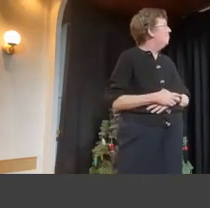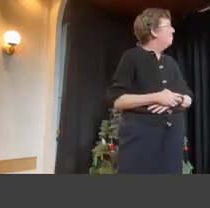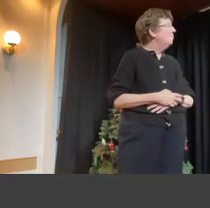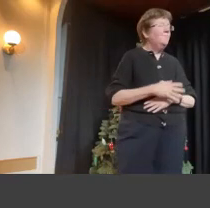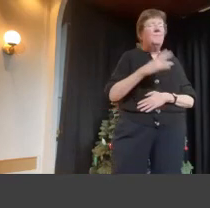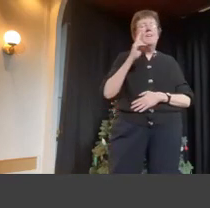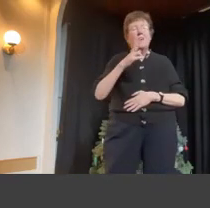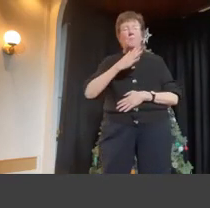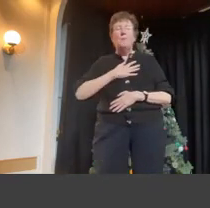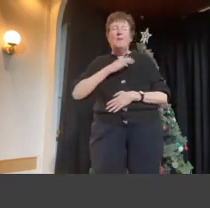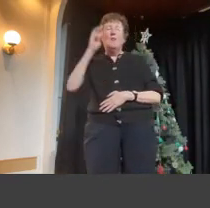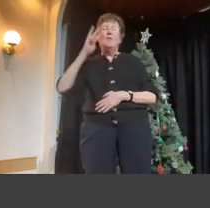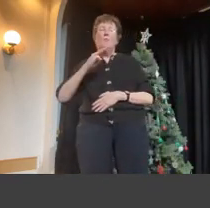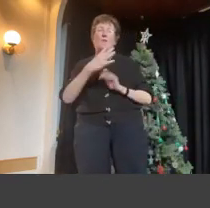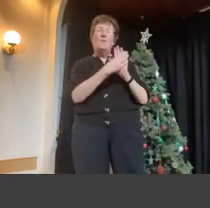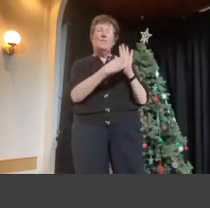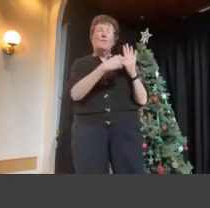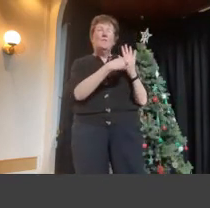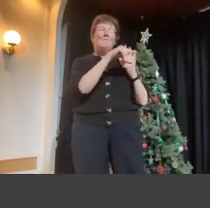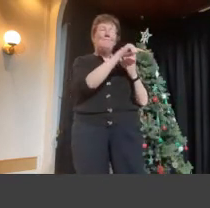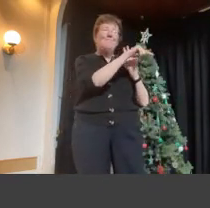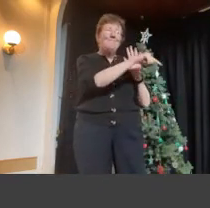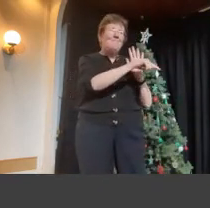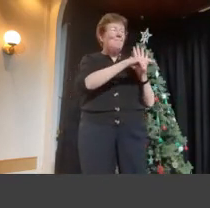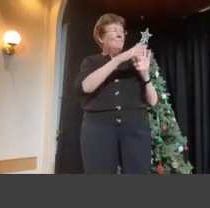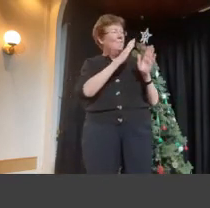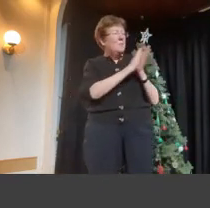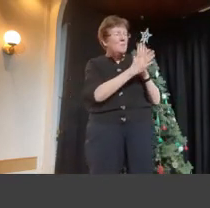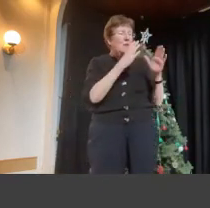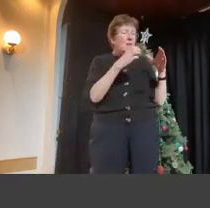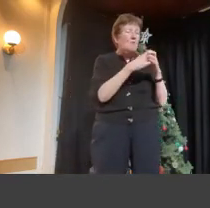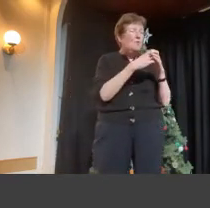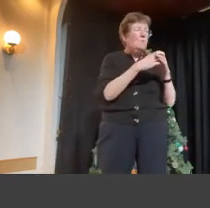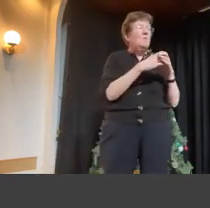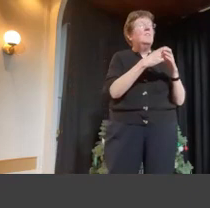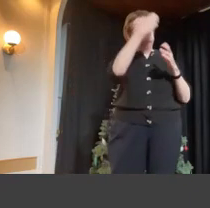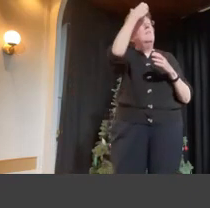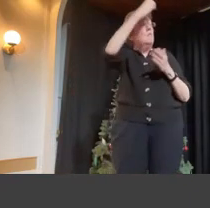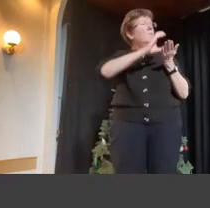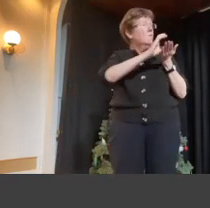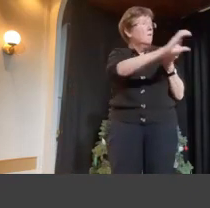are fluent BSL users. And